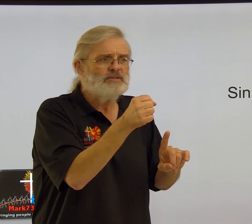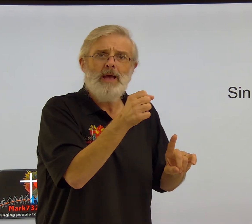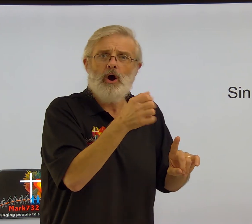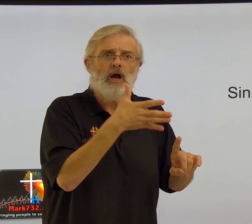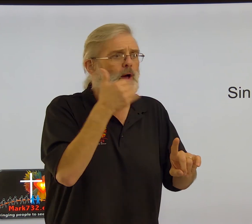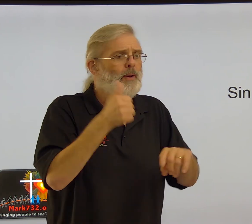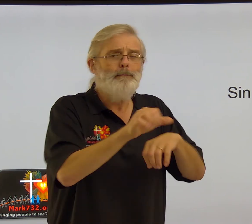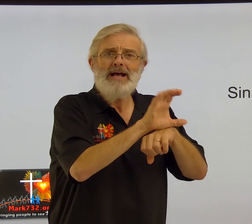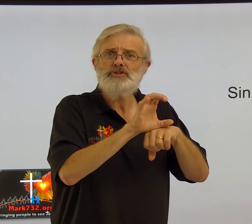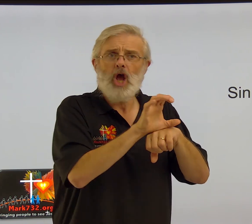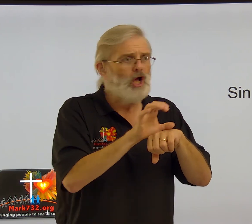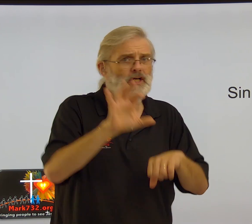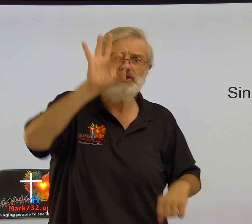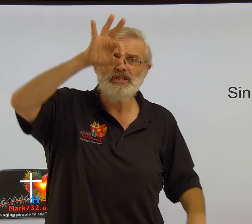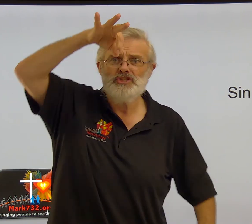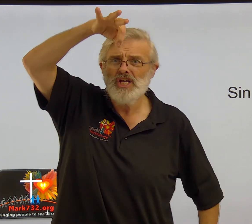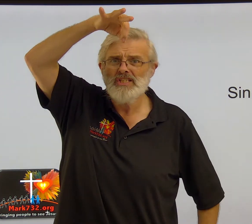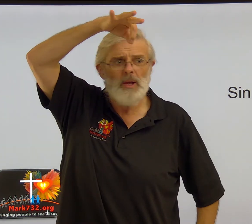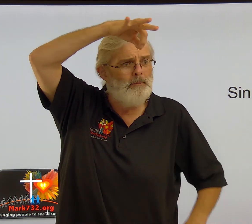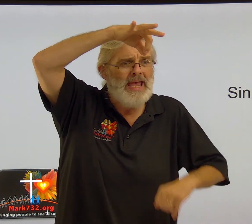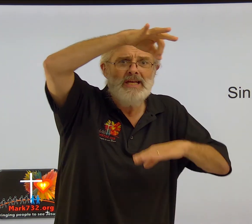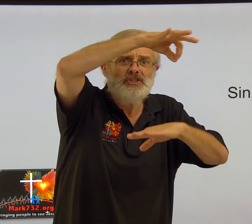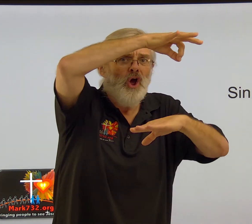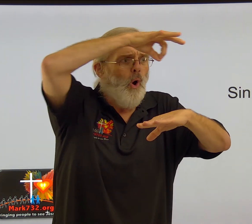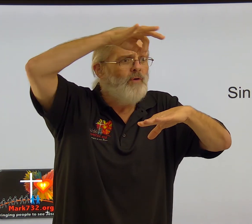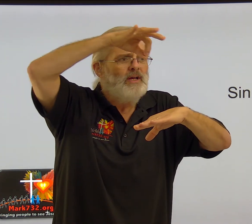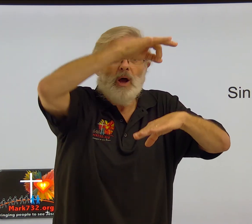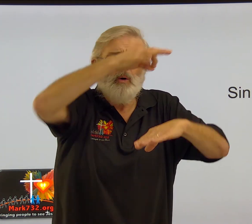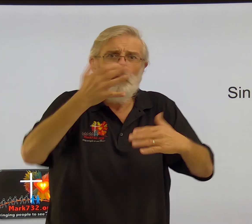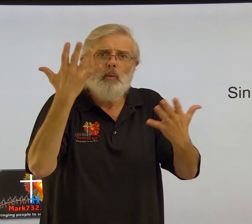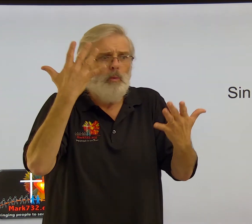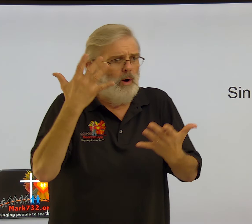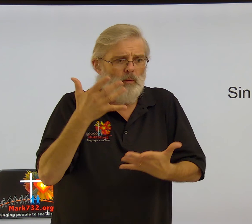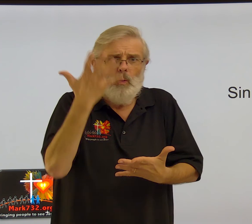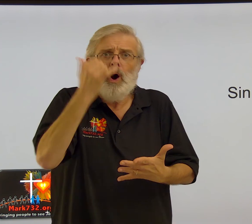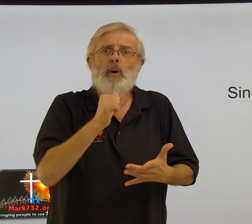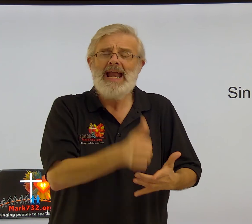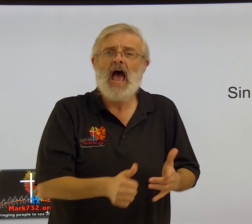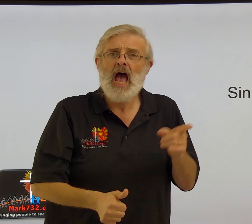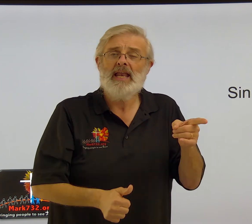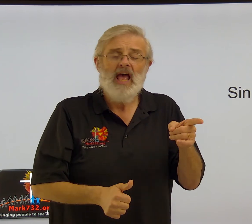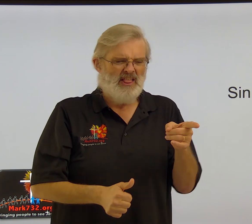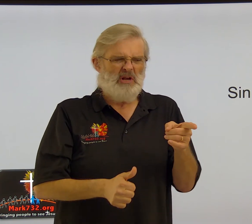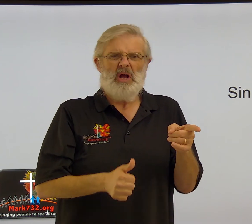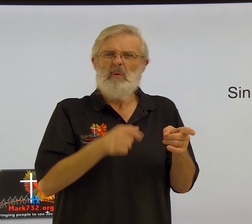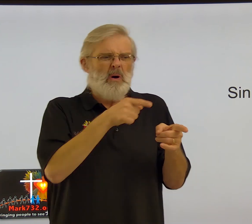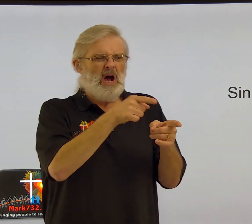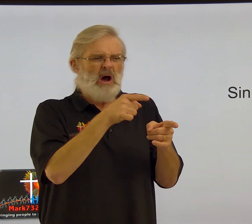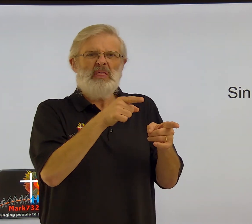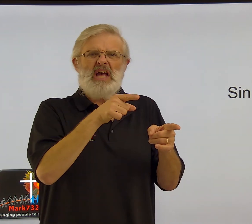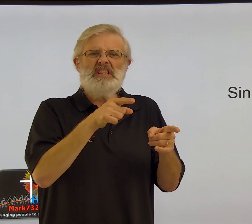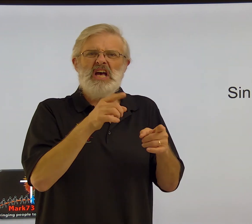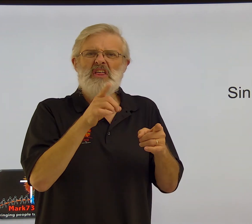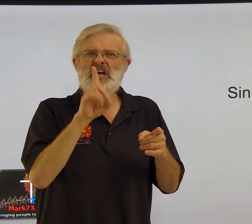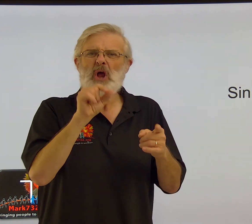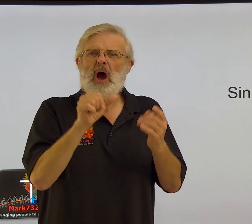milk, the best chocolate, just a pinch, or well, why not? And they're like, wow, that dog